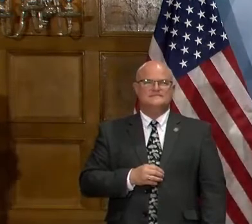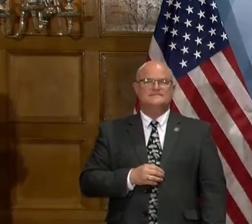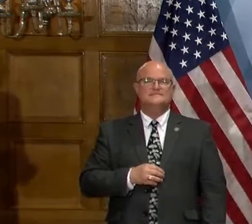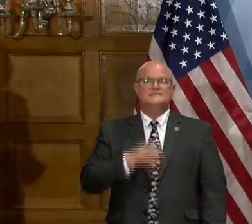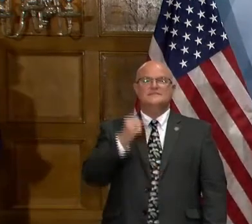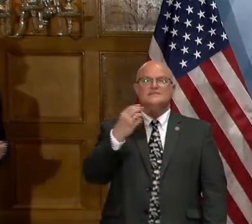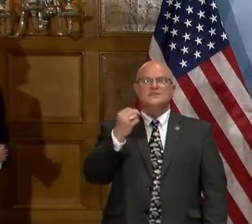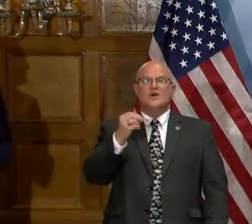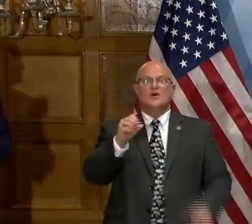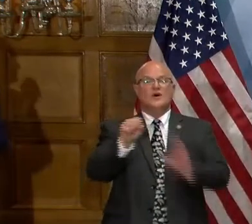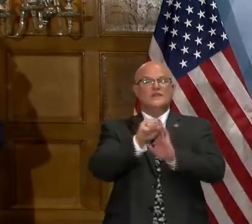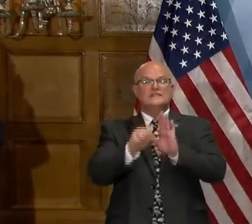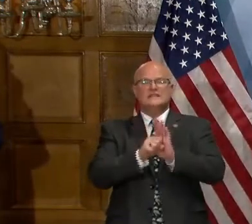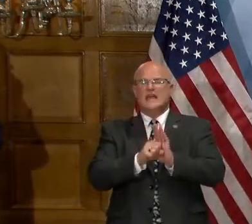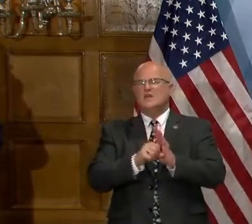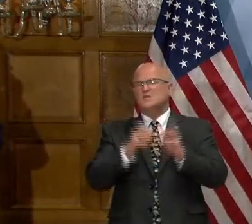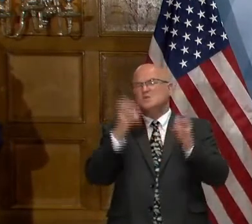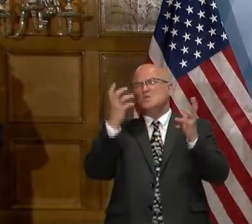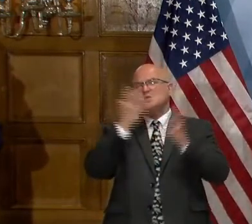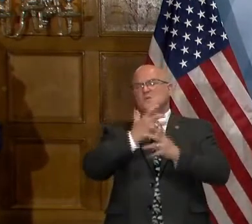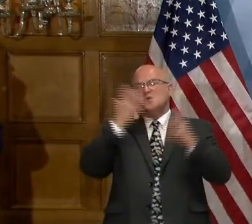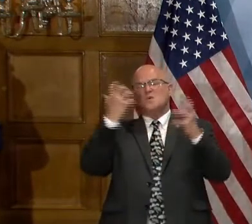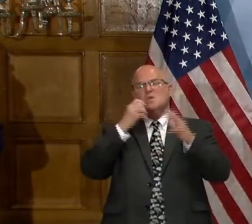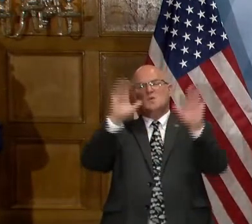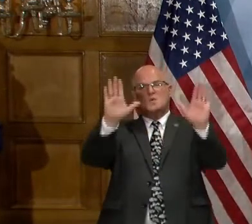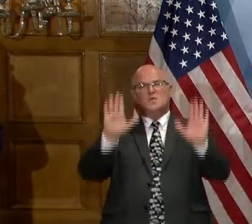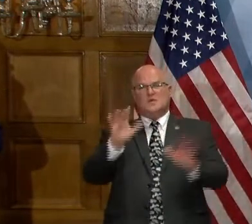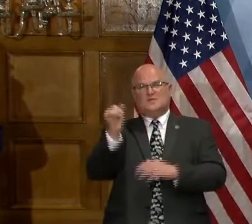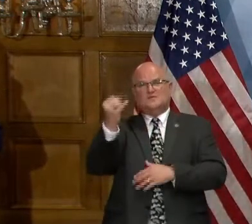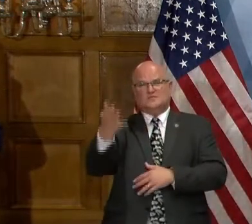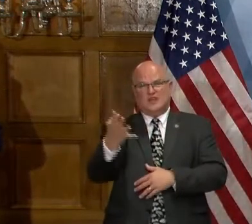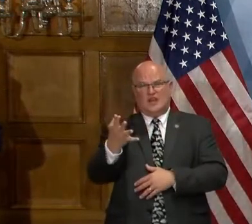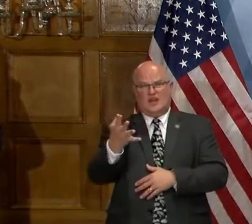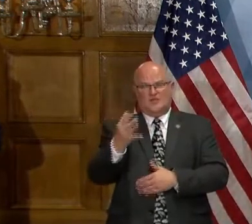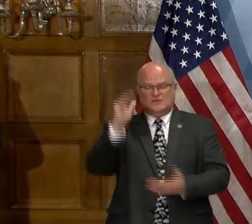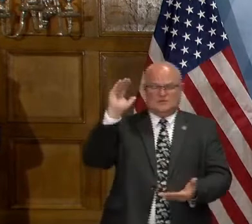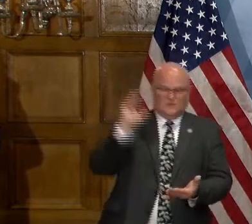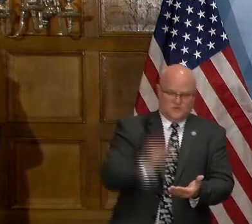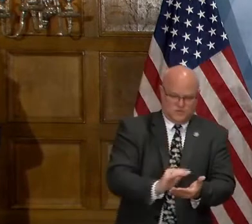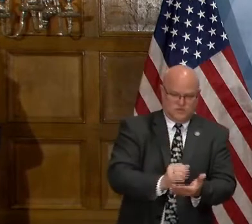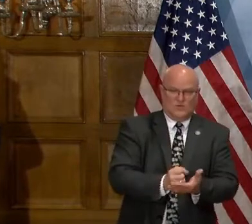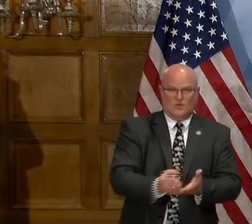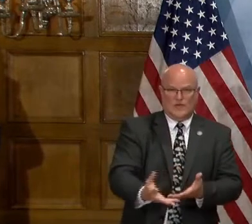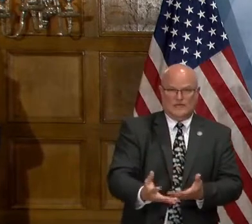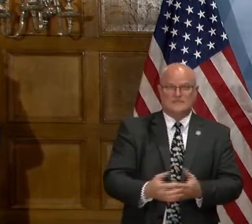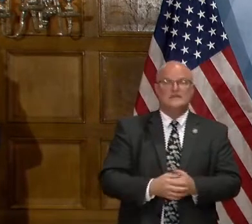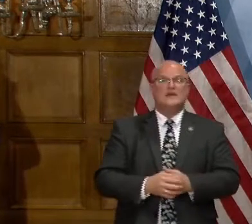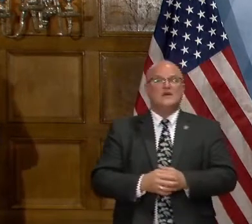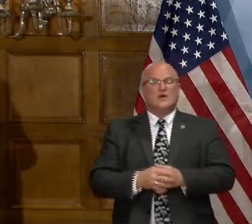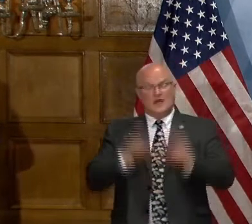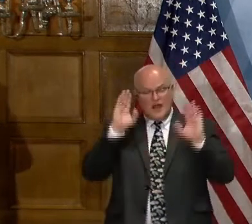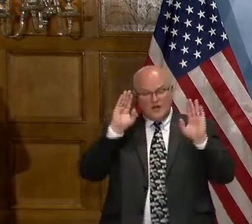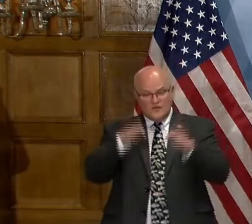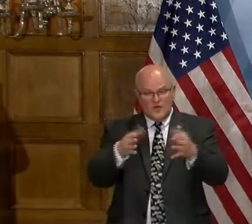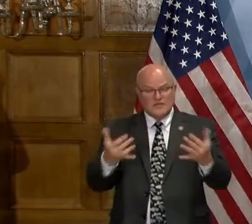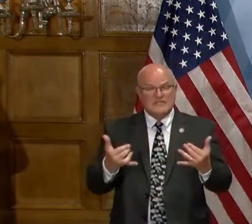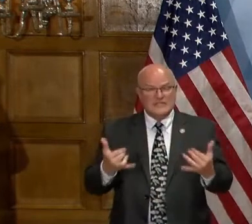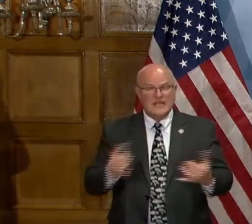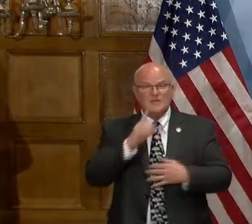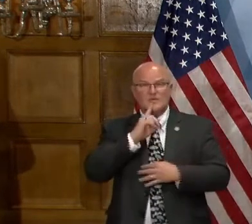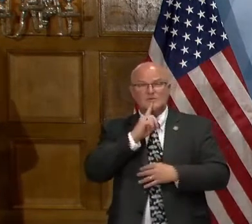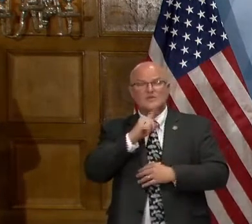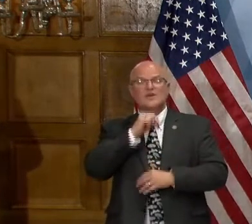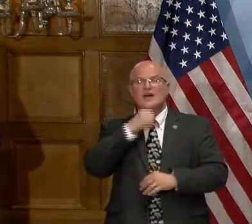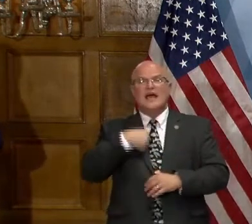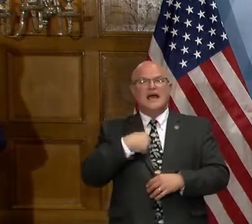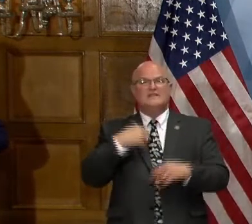So the state has done a really fantastic job of minimizing wastage. So really where we are now and where our focus is to make sure that we